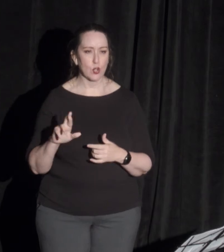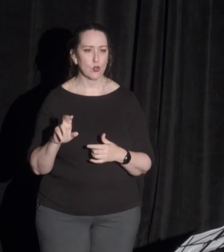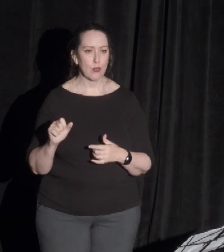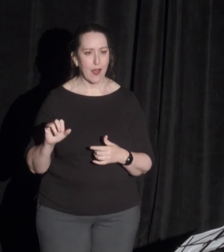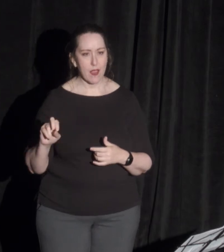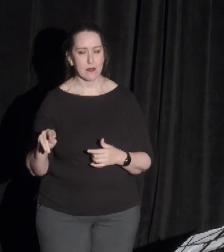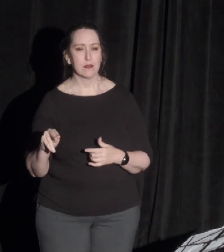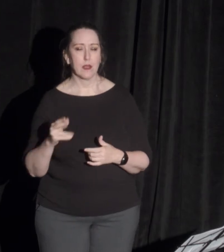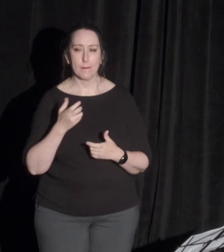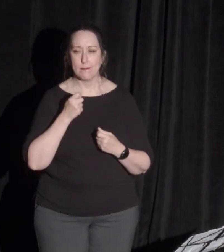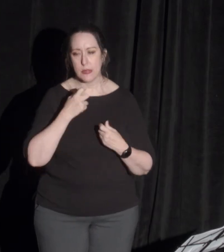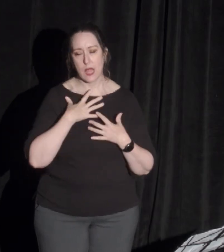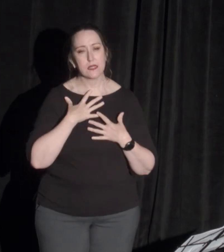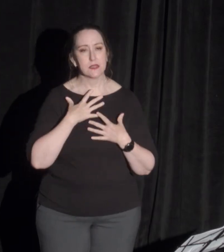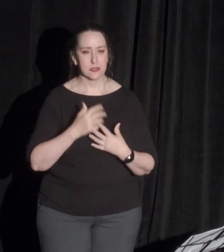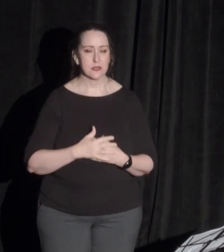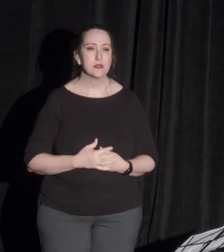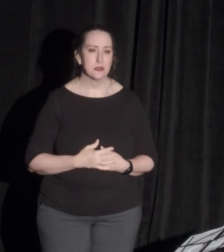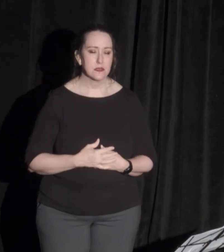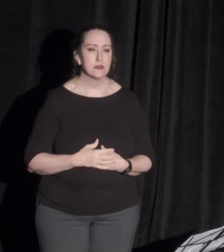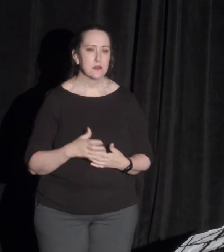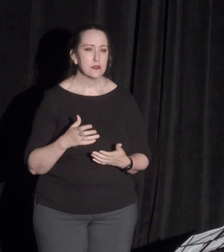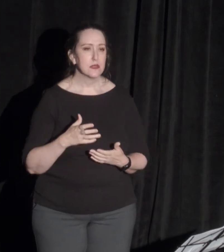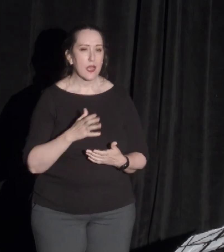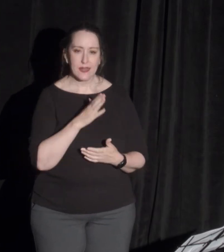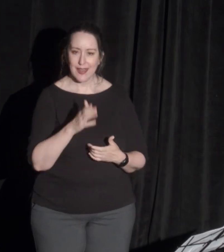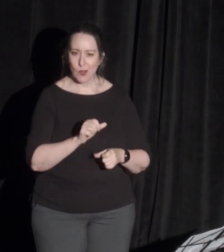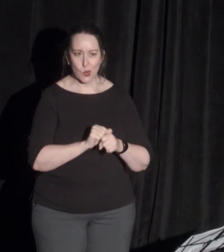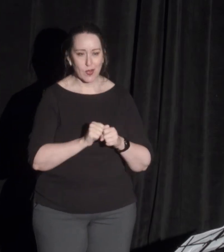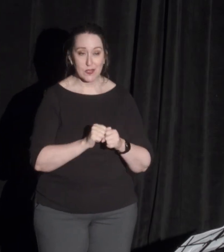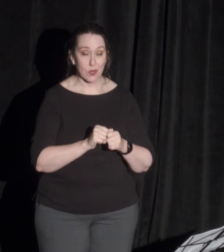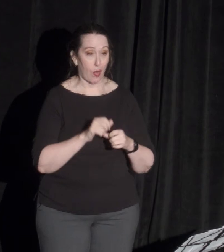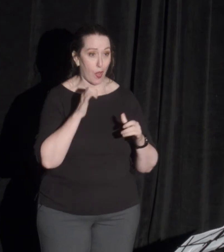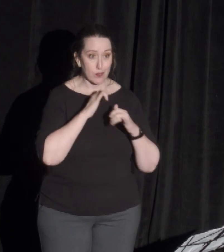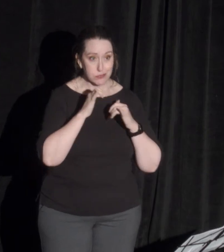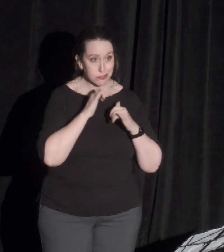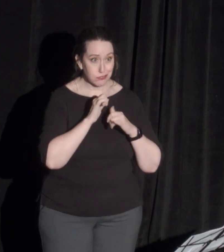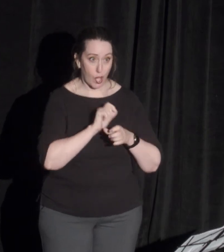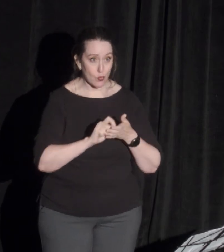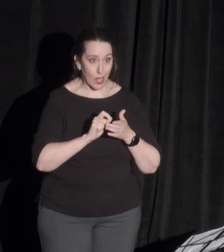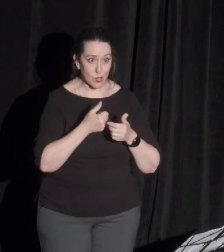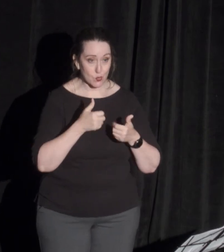blessing. Also, I've never worked on such a booze-filled writer's room, so that's been fun too.